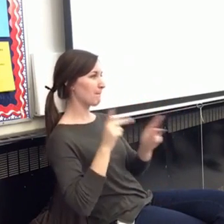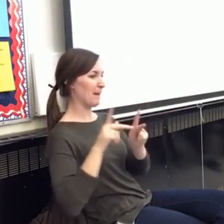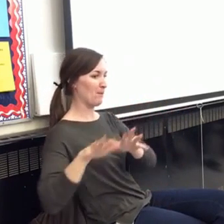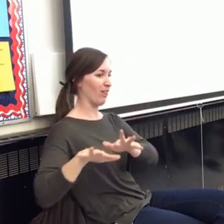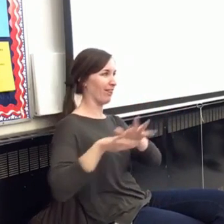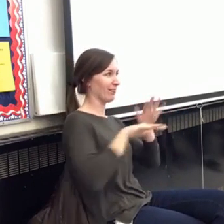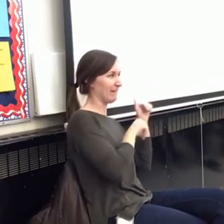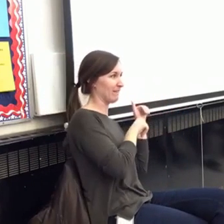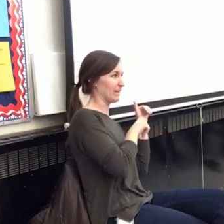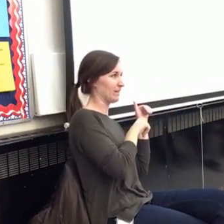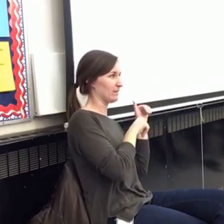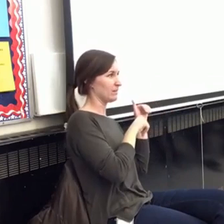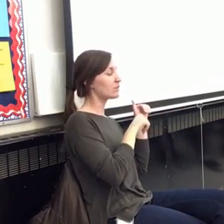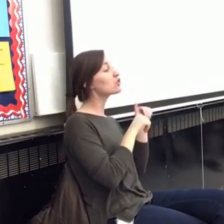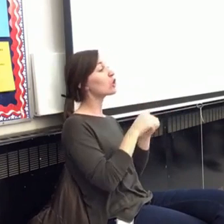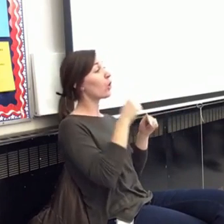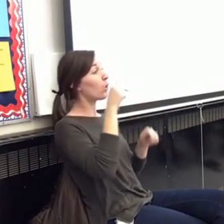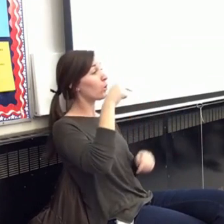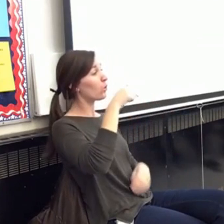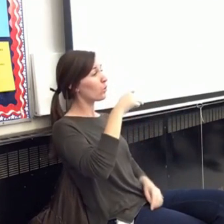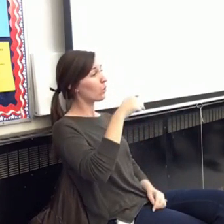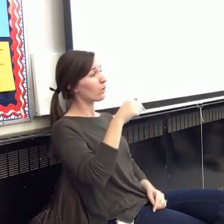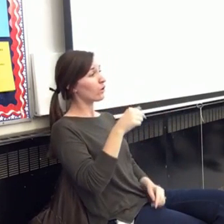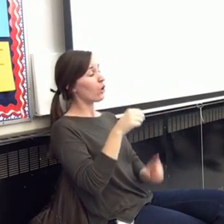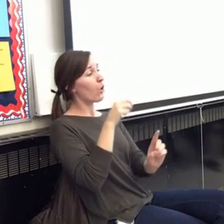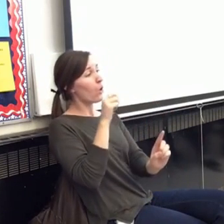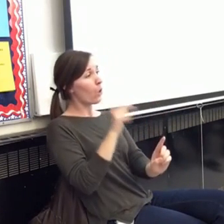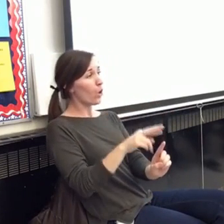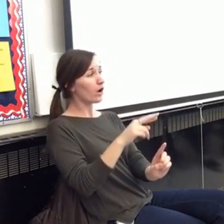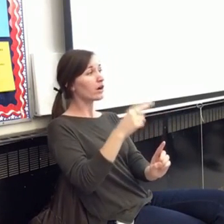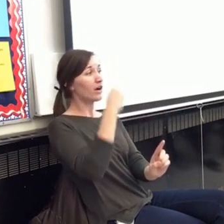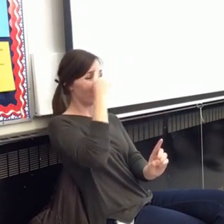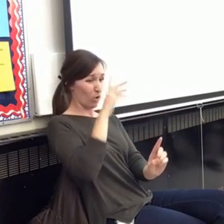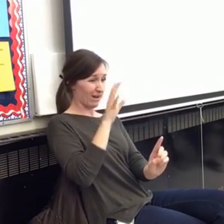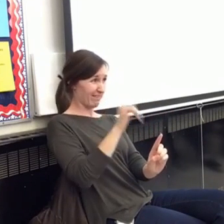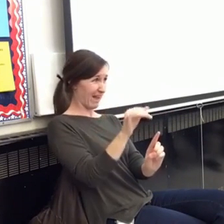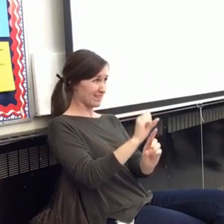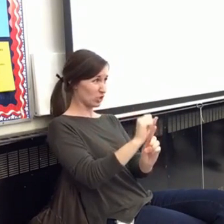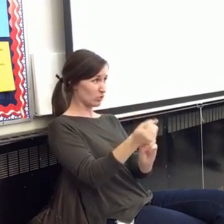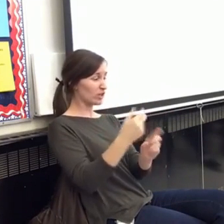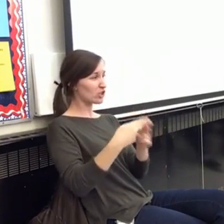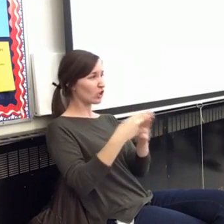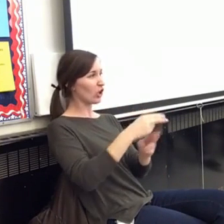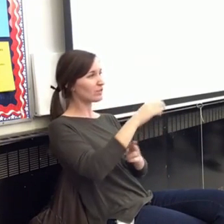the emigration, as in EM. That means leaving a country. And so they're going to leave and come to